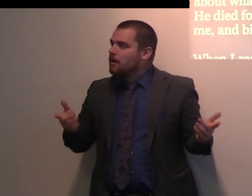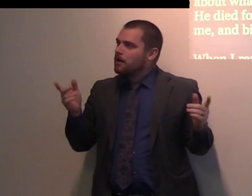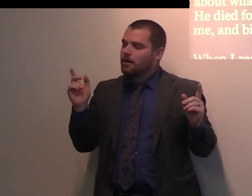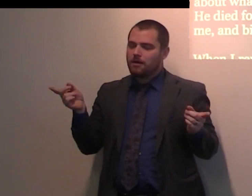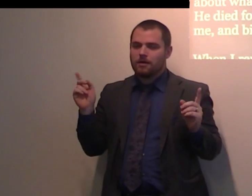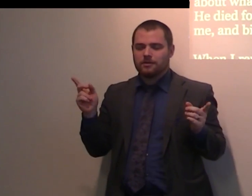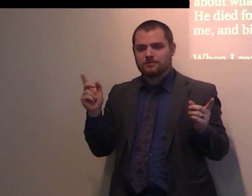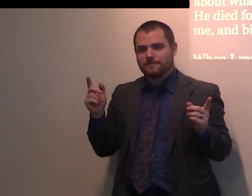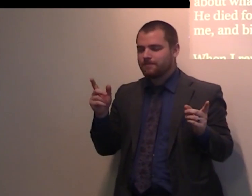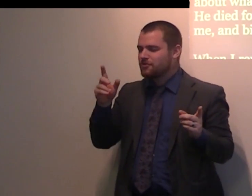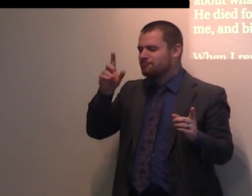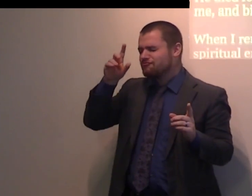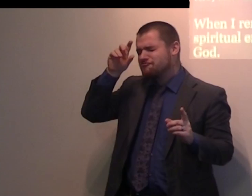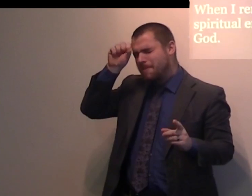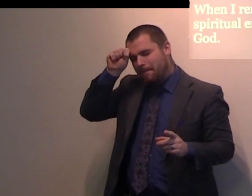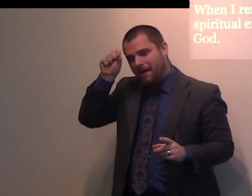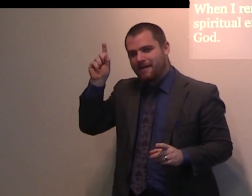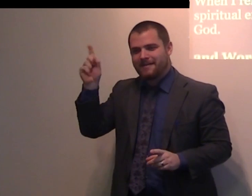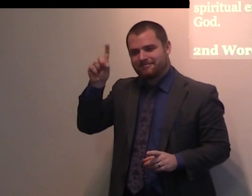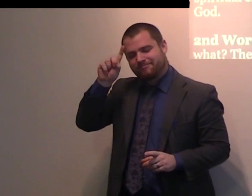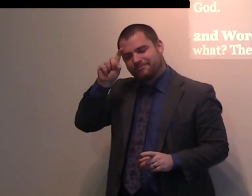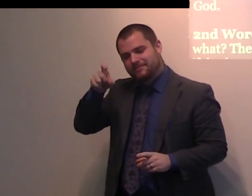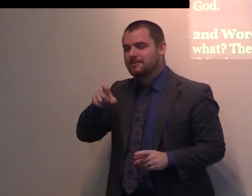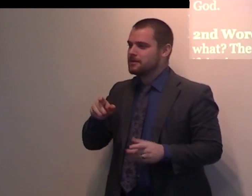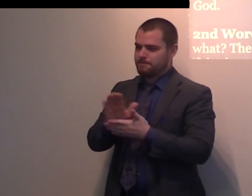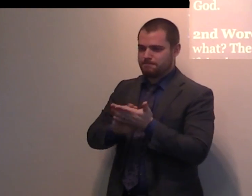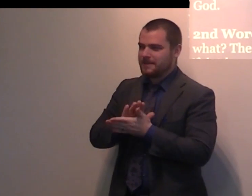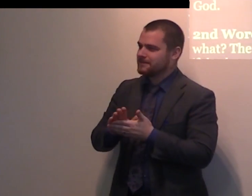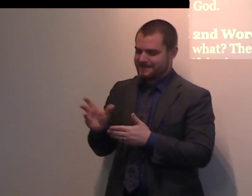When I remember this, I will get spiritual energy.